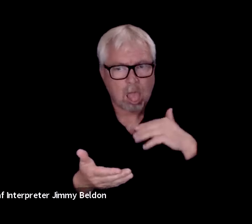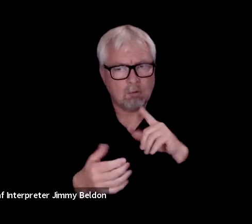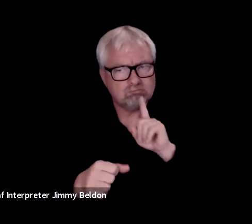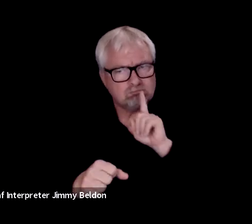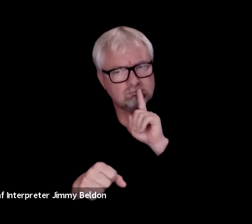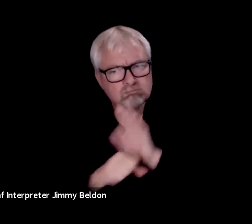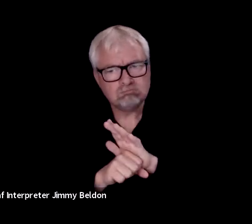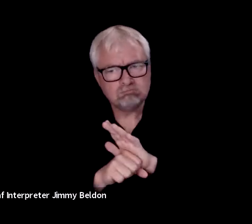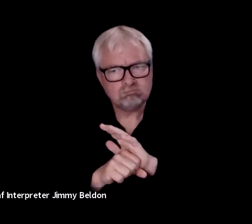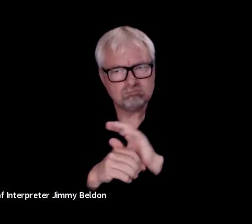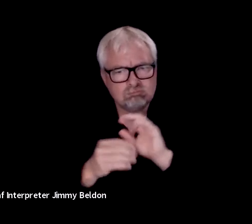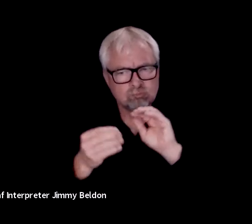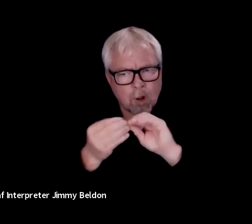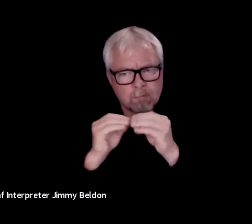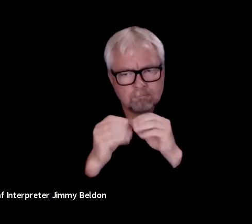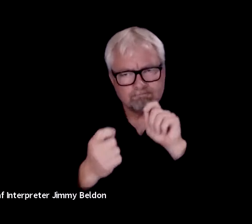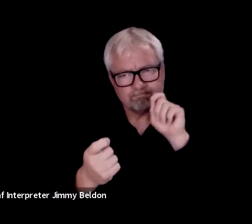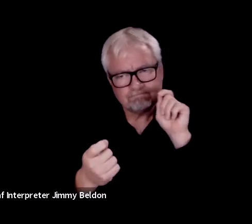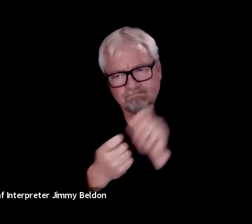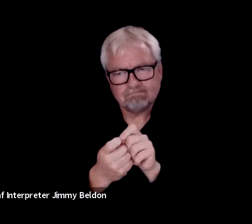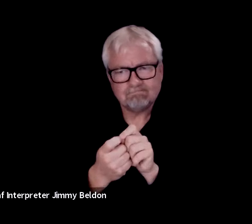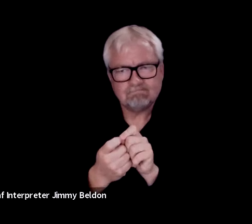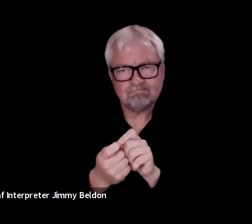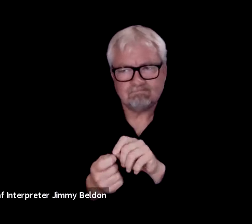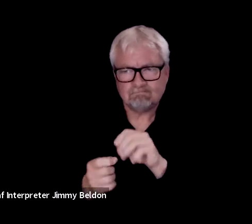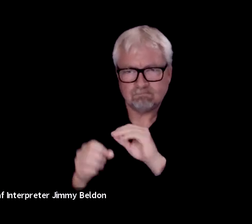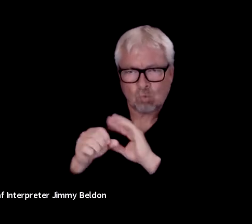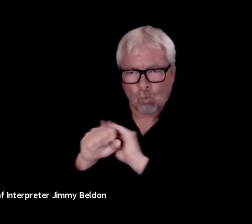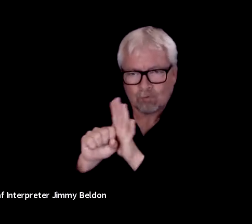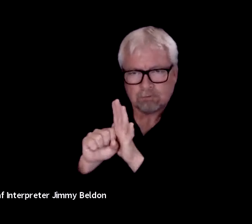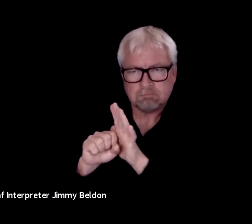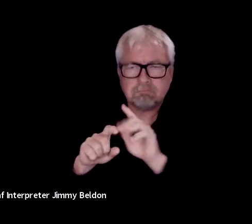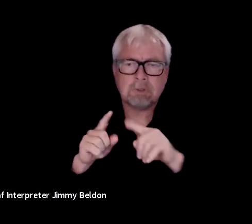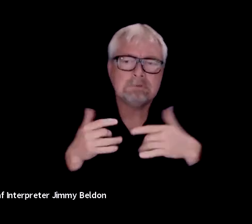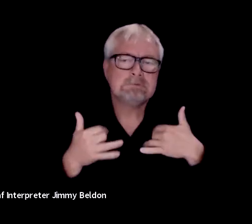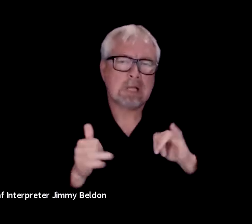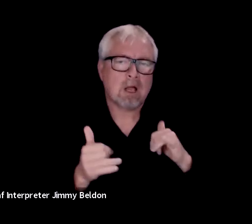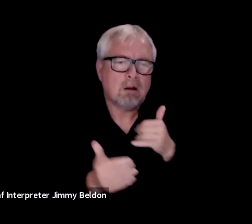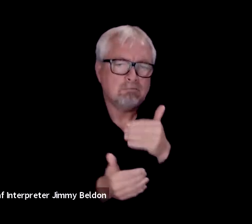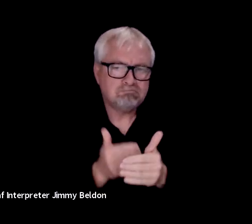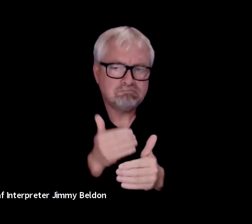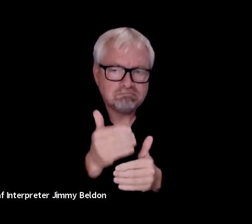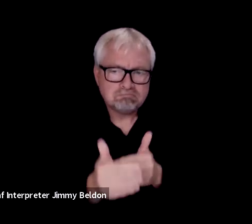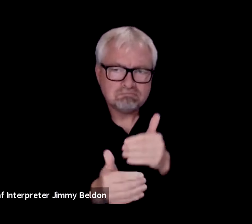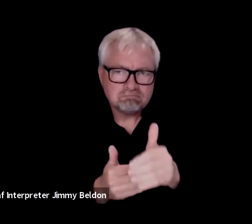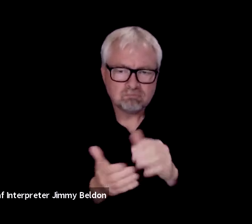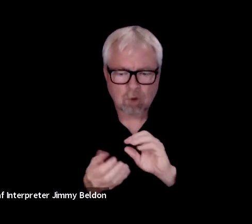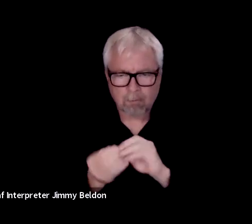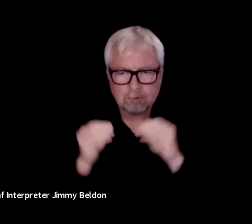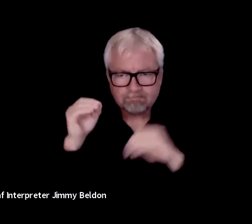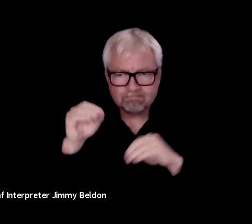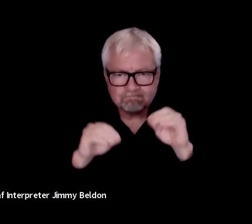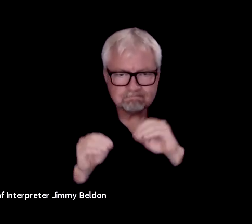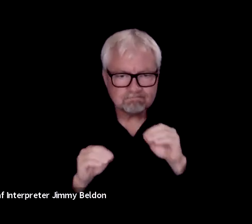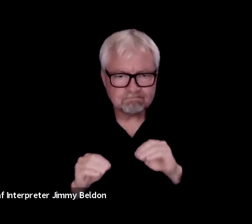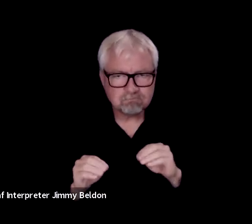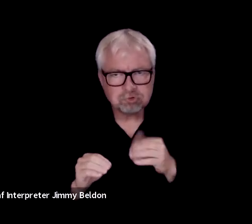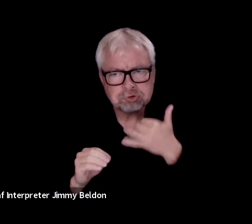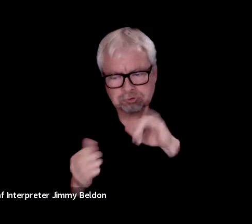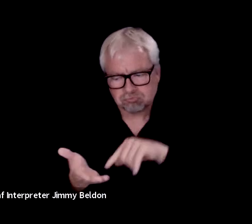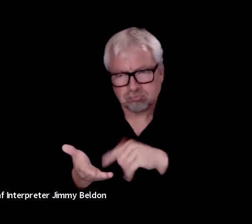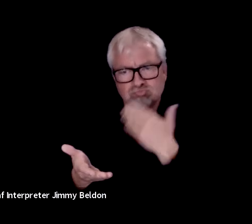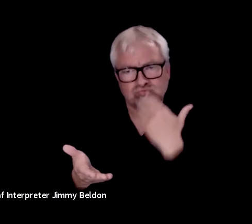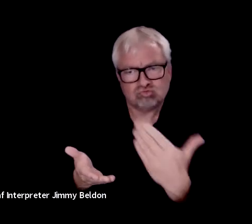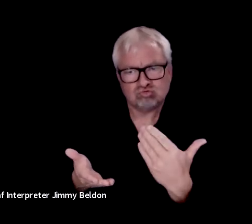care began earlier this year in early 2021. And you might remember that we reported on a first group of cases and